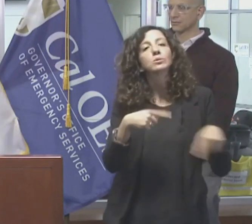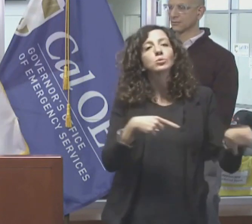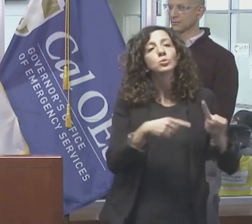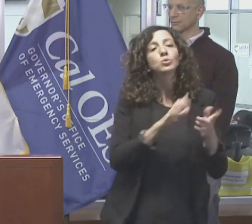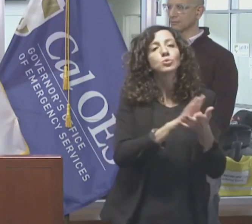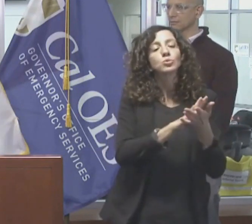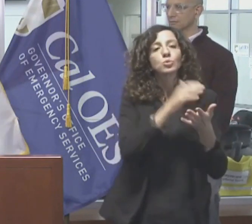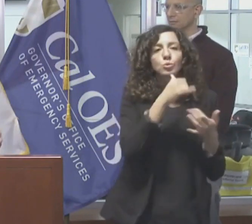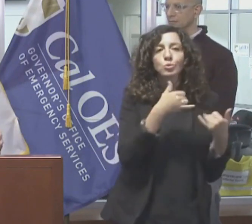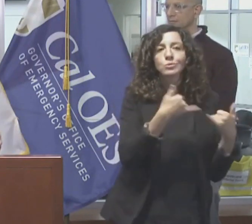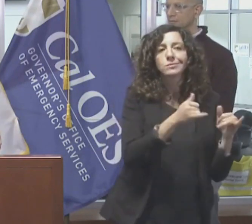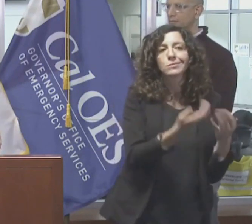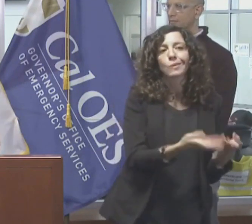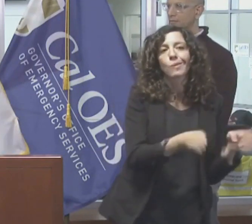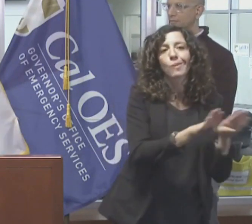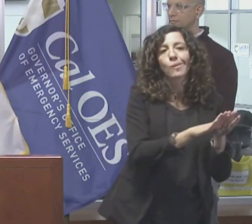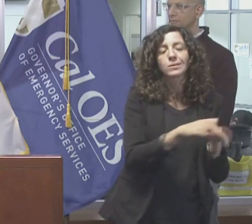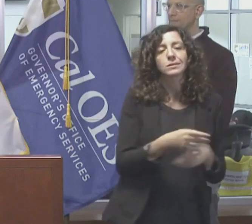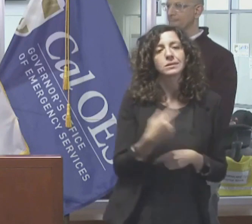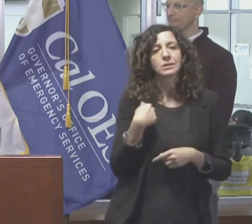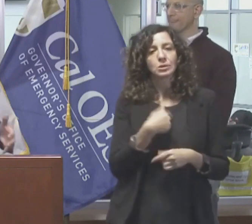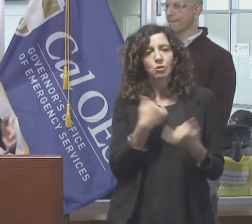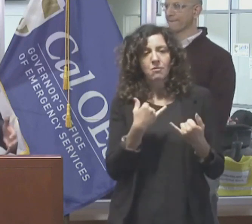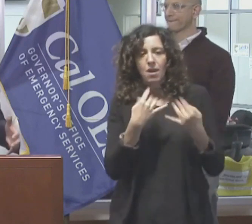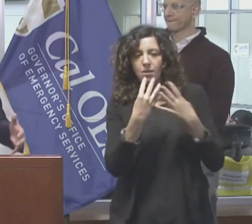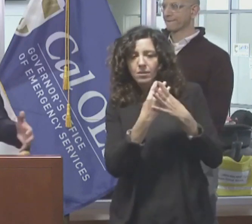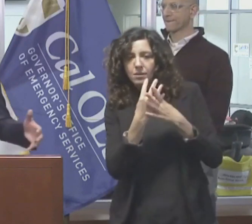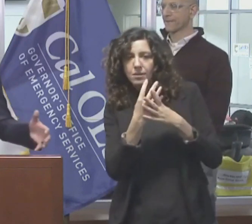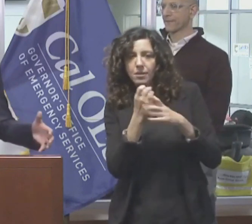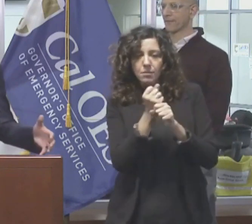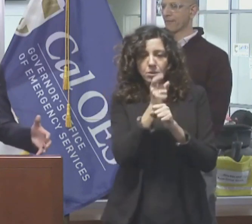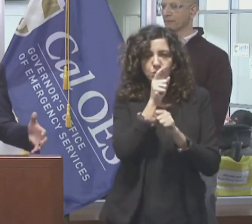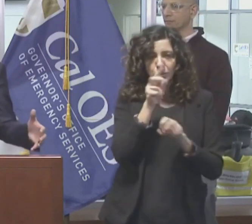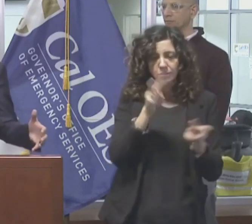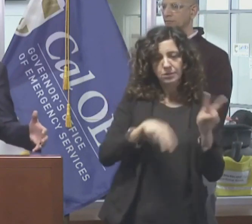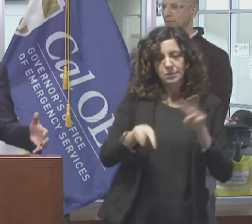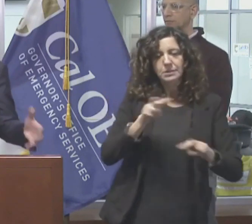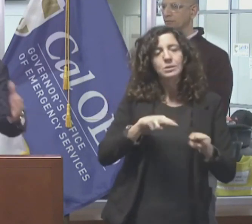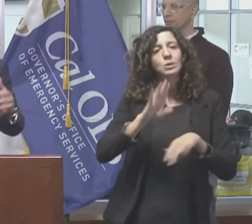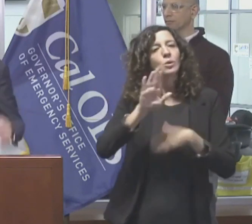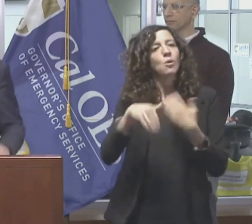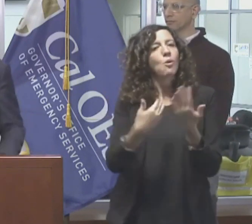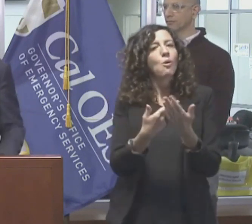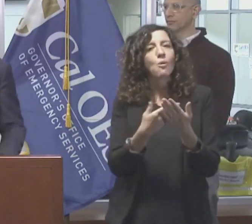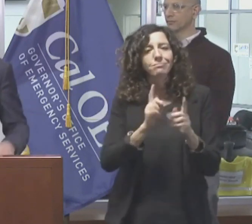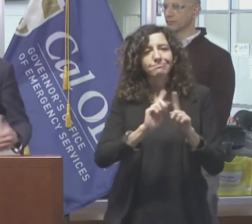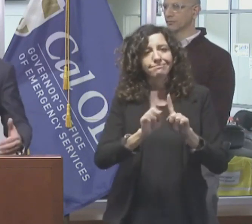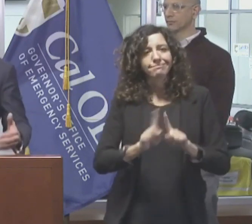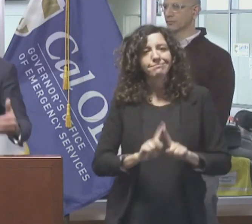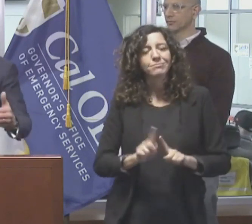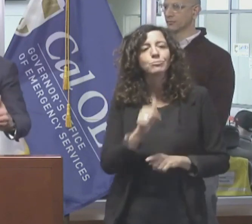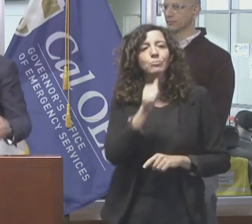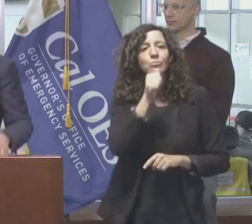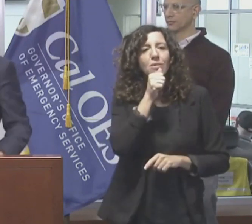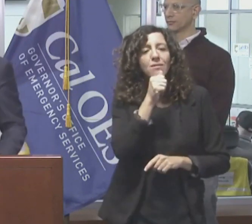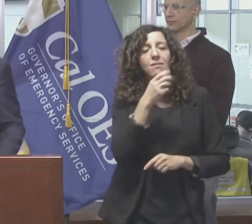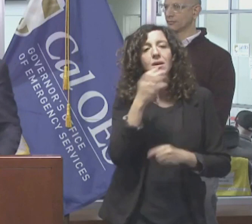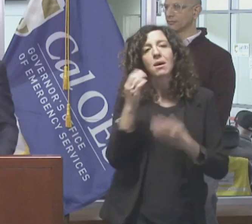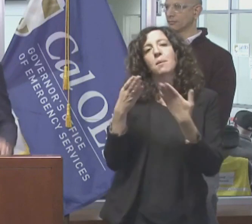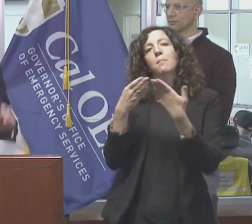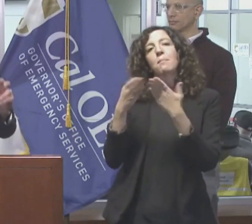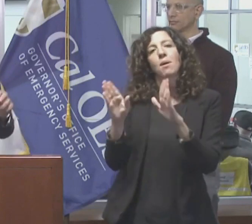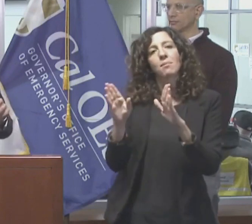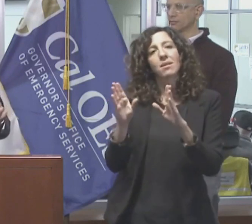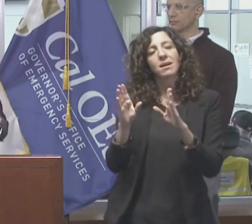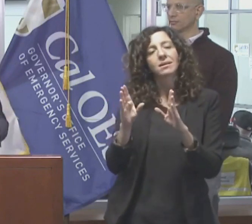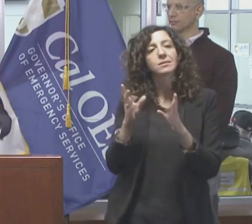are vetting and curating and validating all kinds of private and public